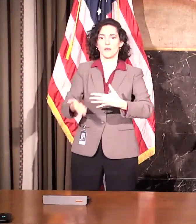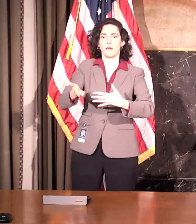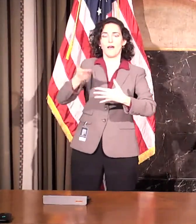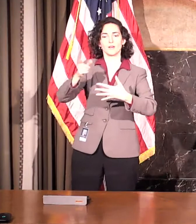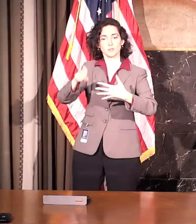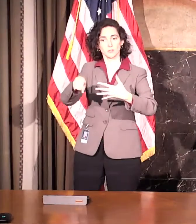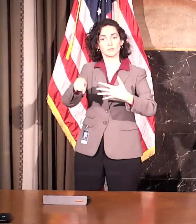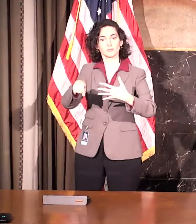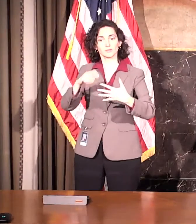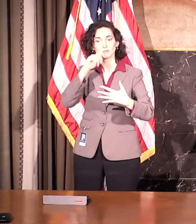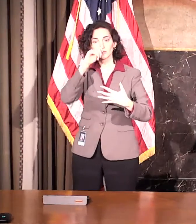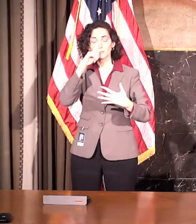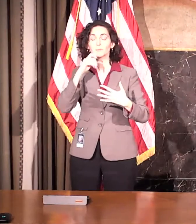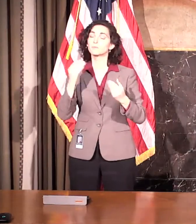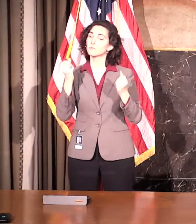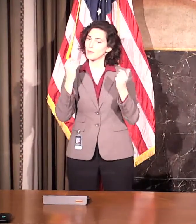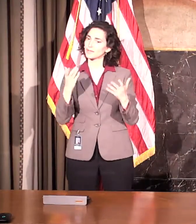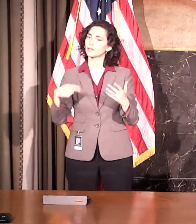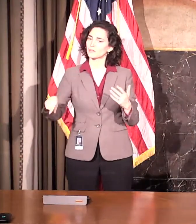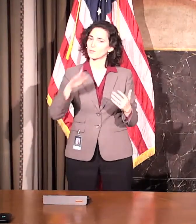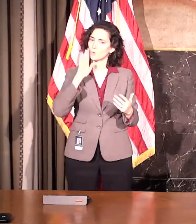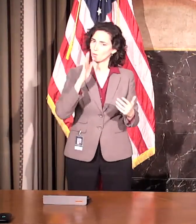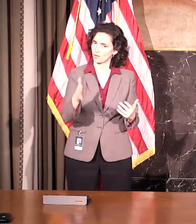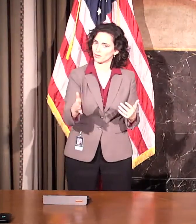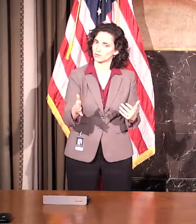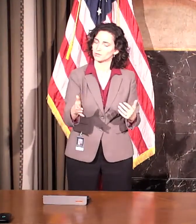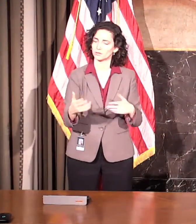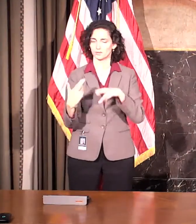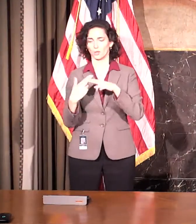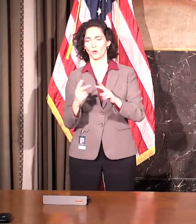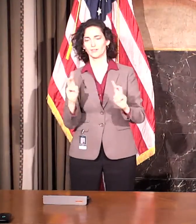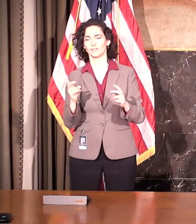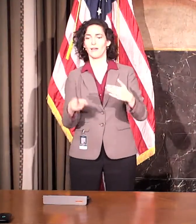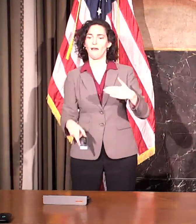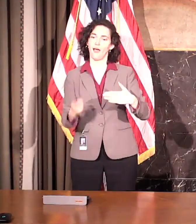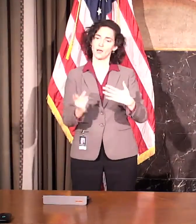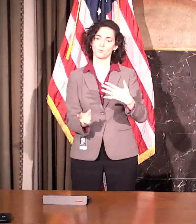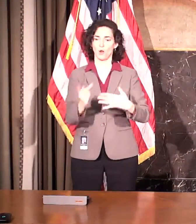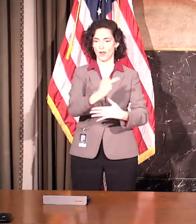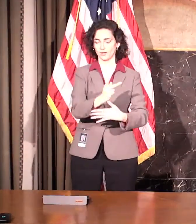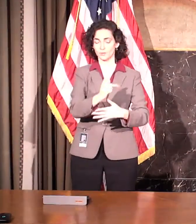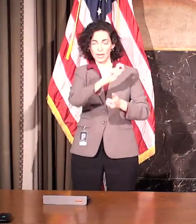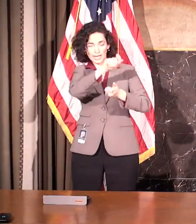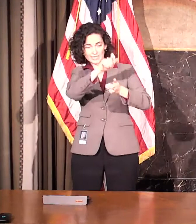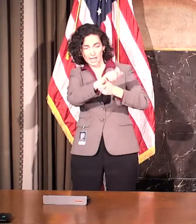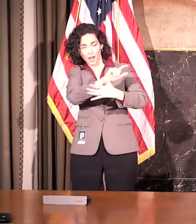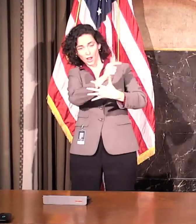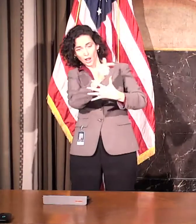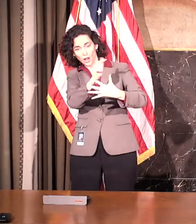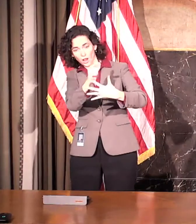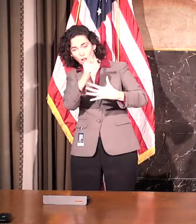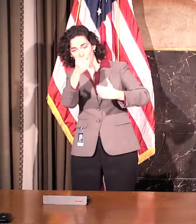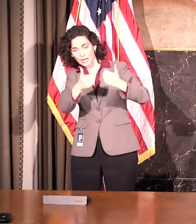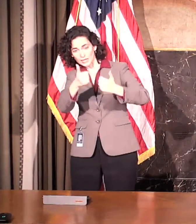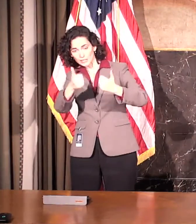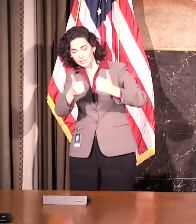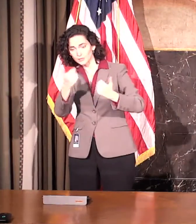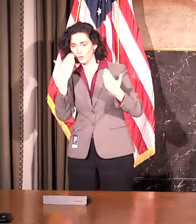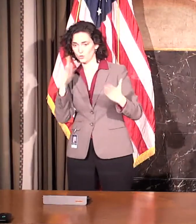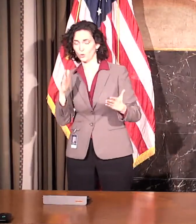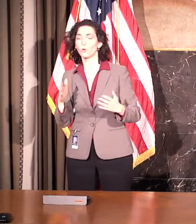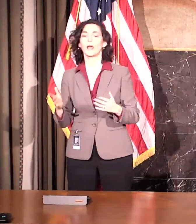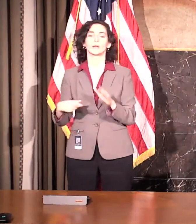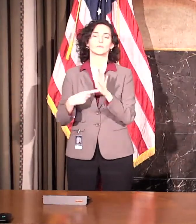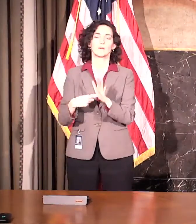them will be considered high priority. We just don't know. You know, for example, all of first responders, all of school